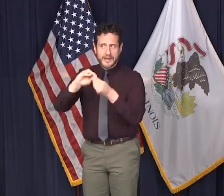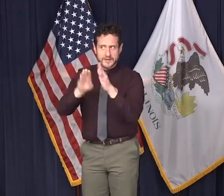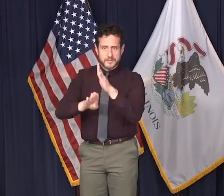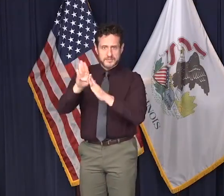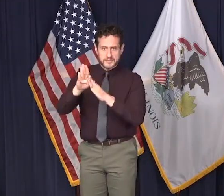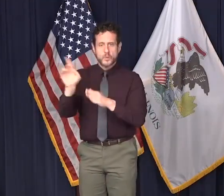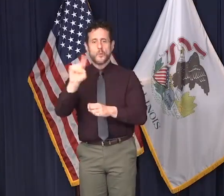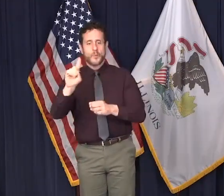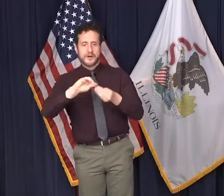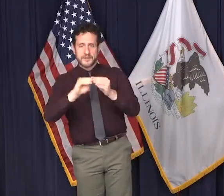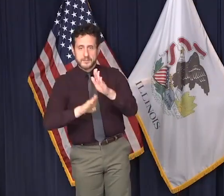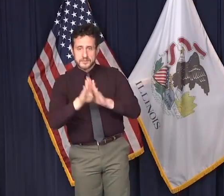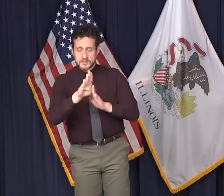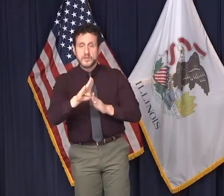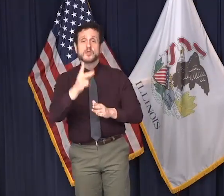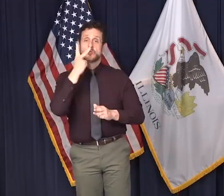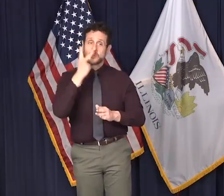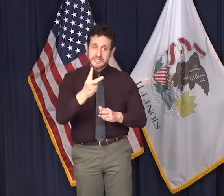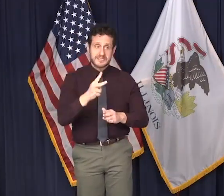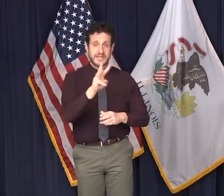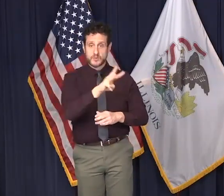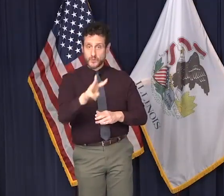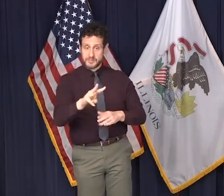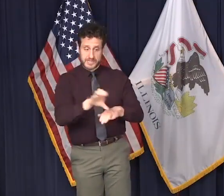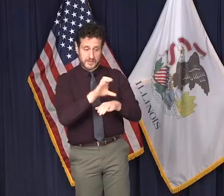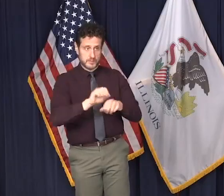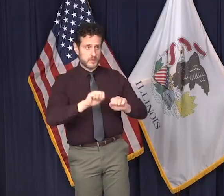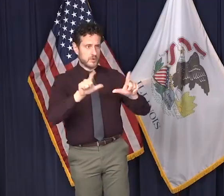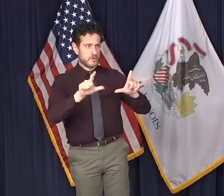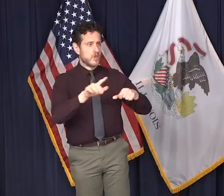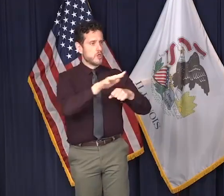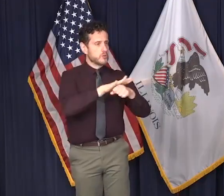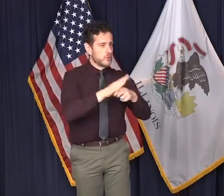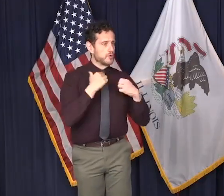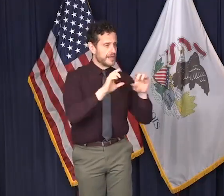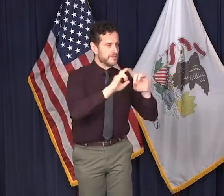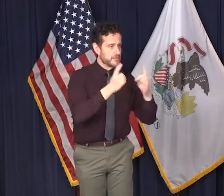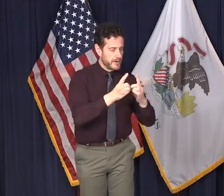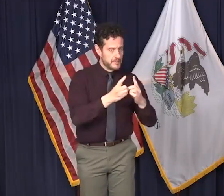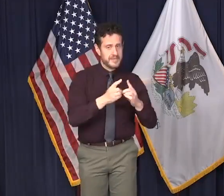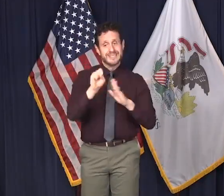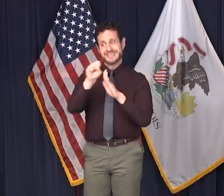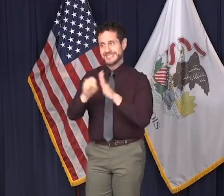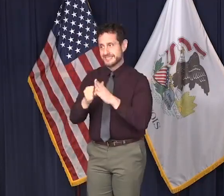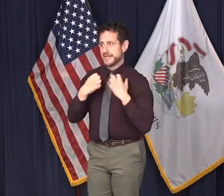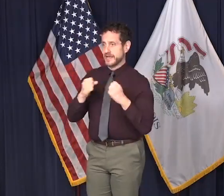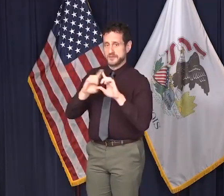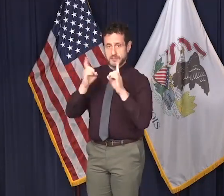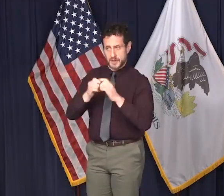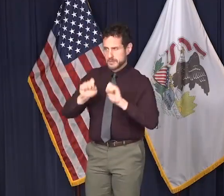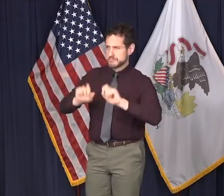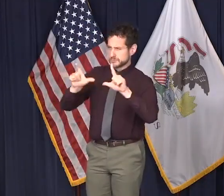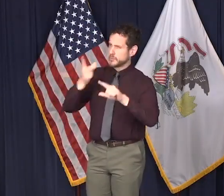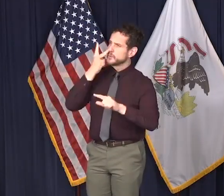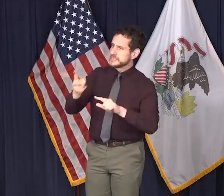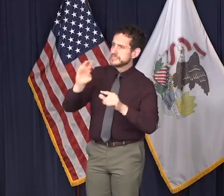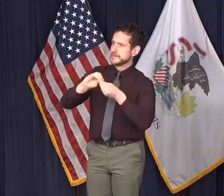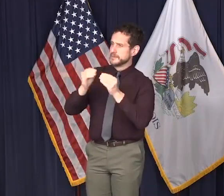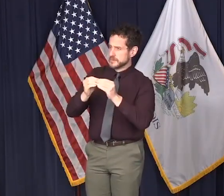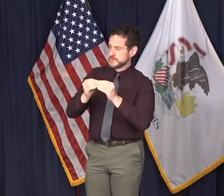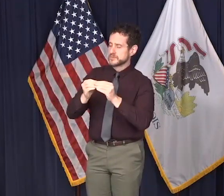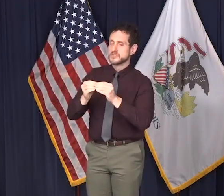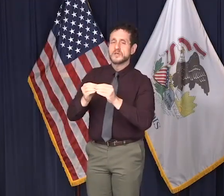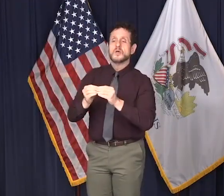local public health department websites, we're counting on city and county leaders doing what they know is right